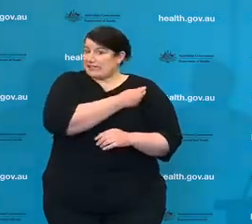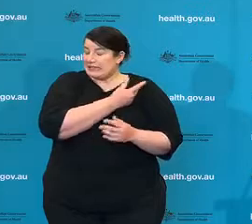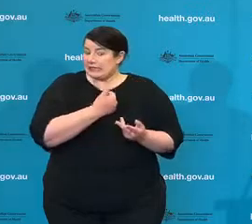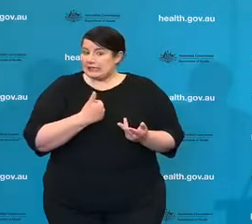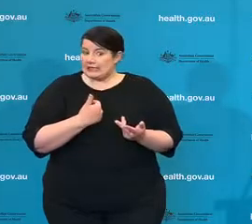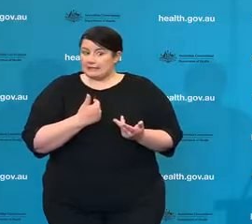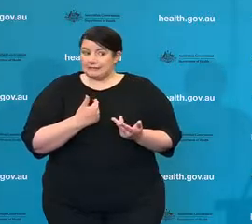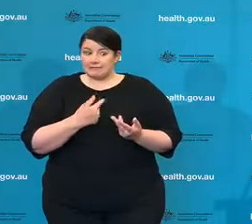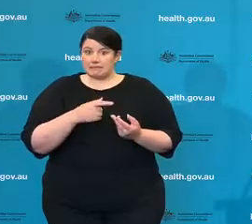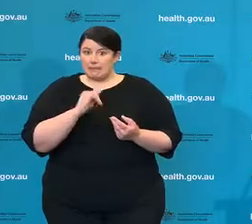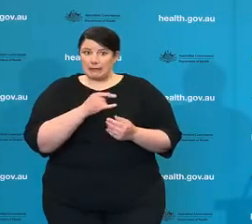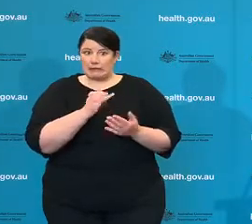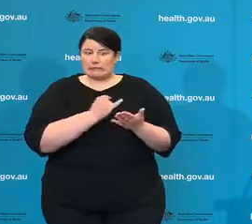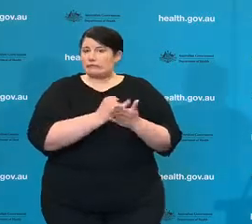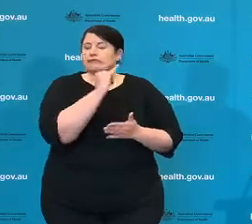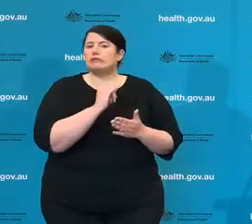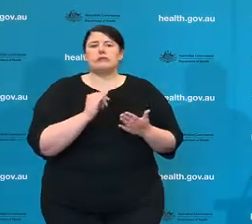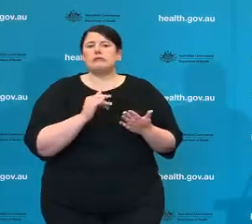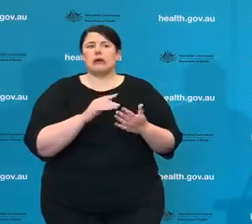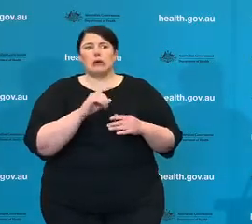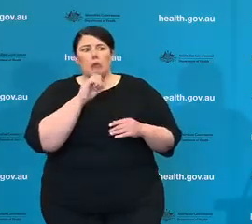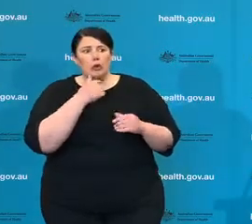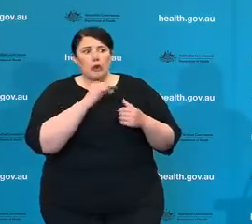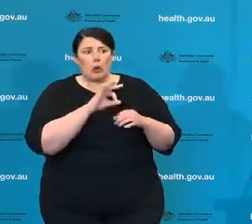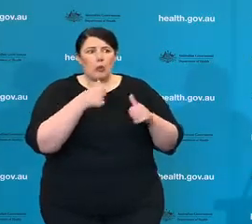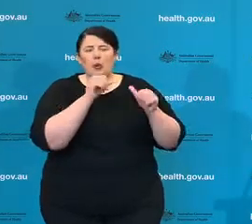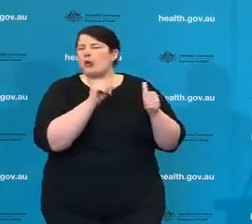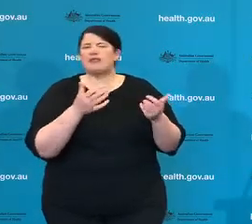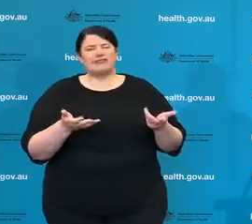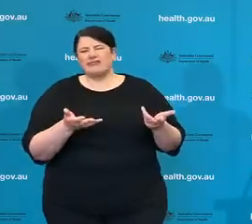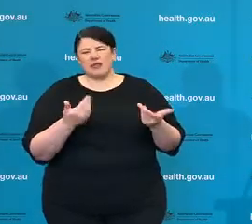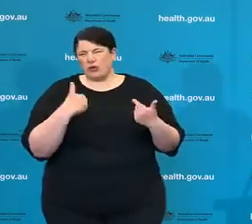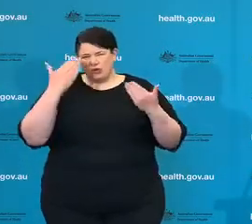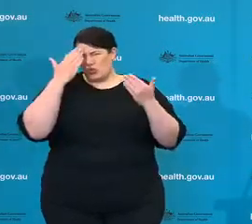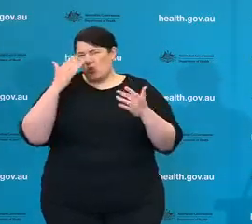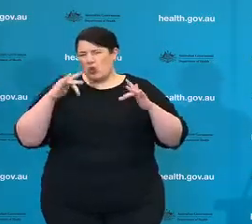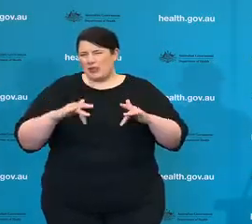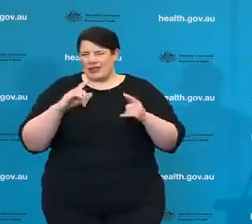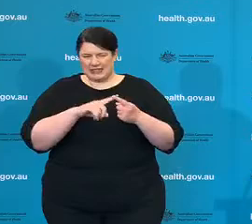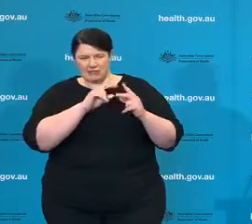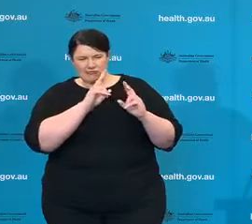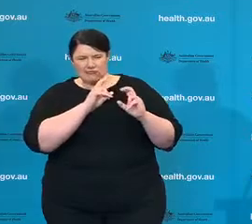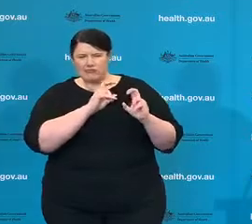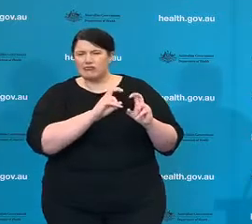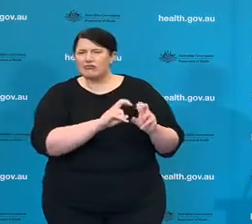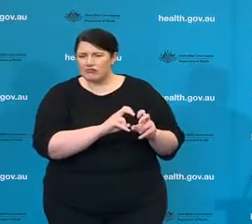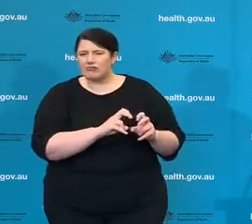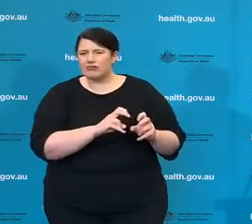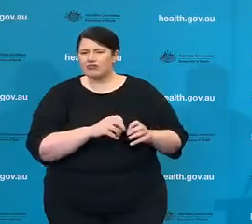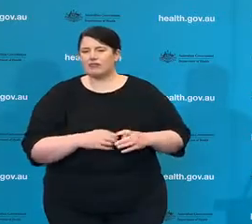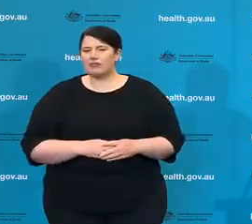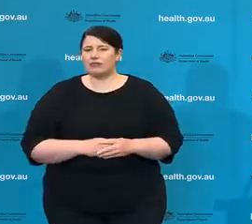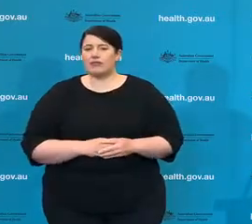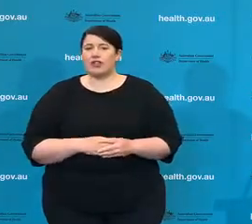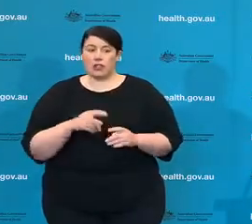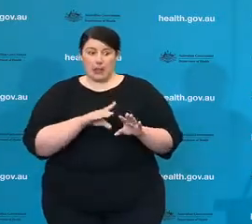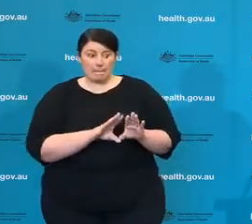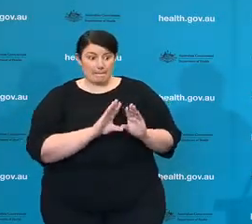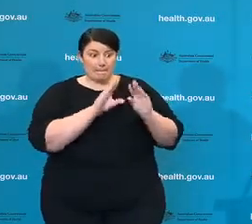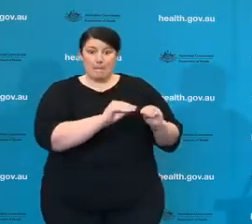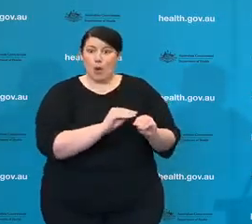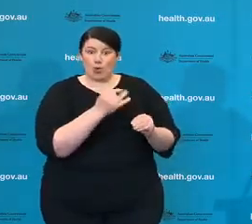I don't think it is. And what I've explained today, of course, is that these sort of measures, these automatic pauses because